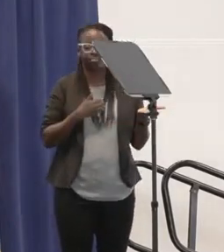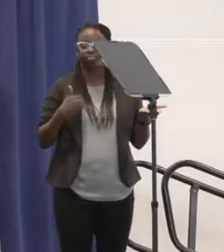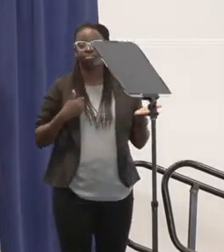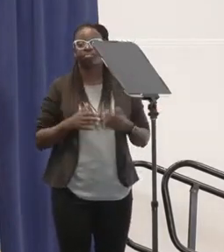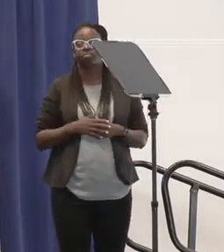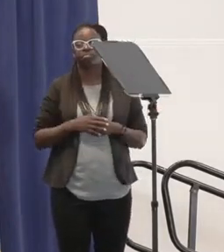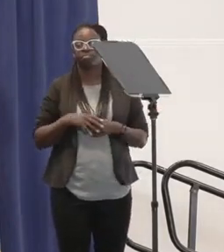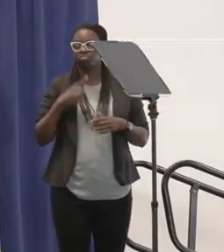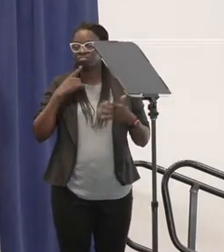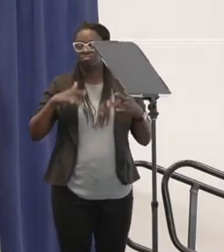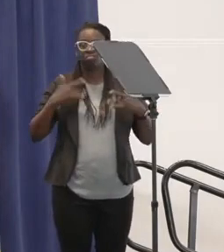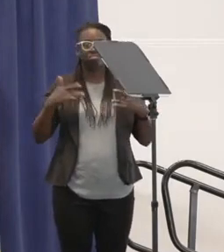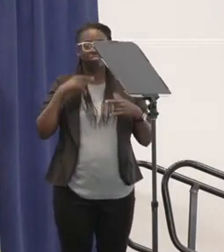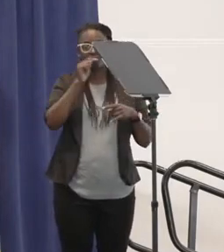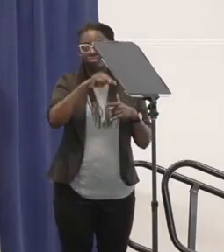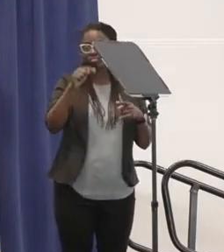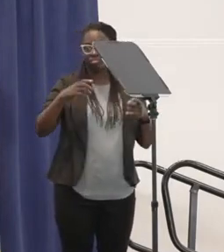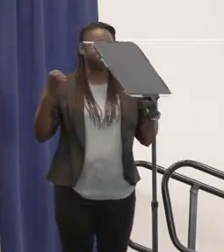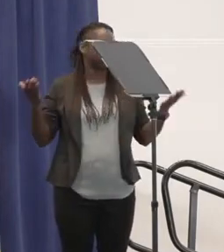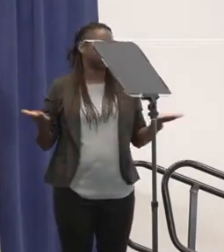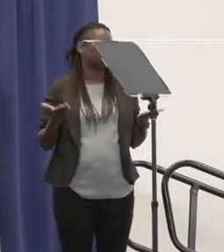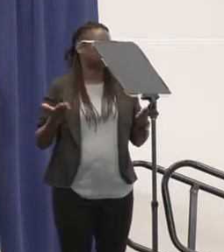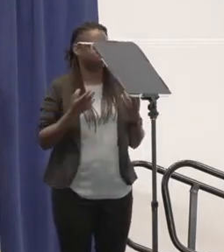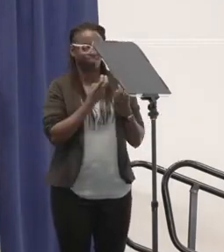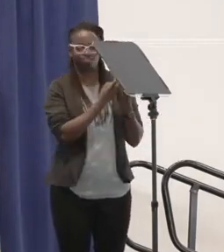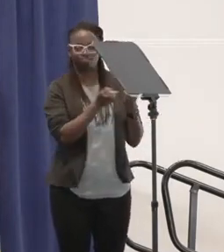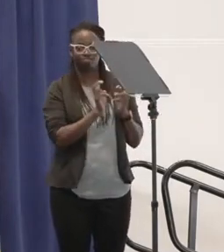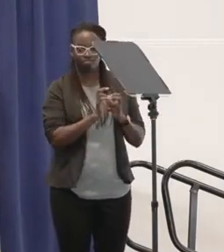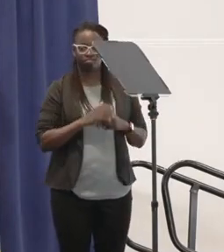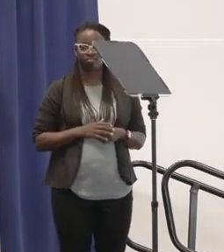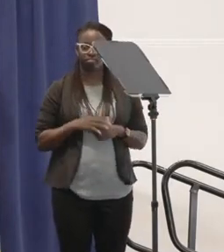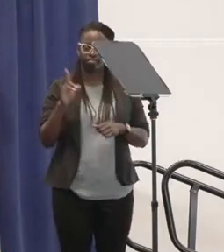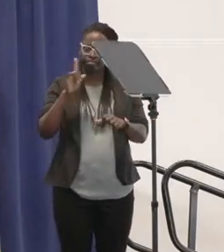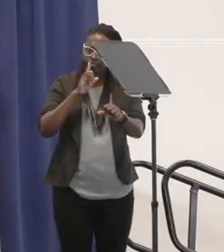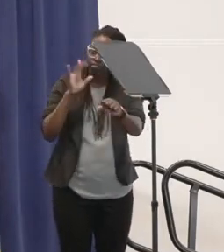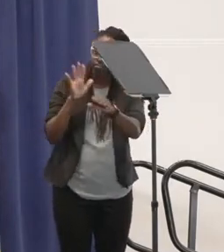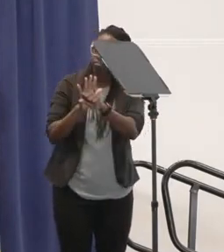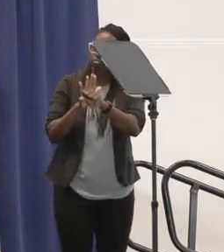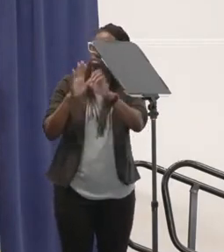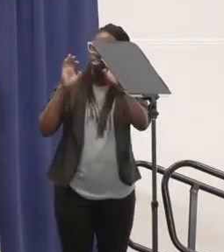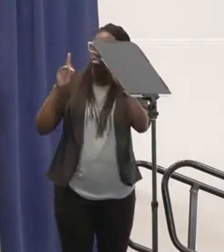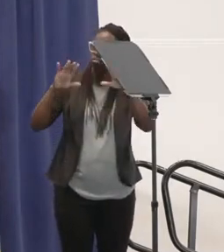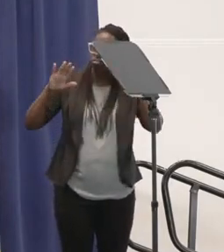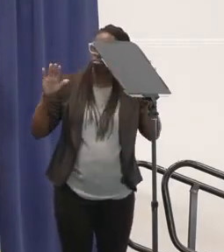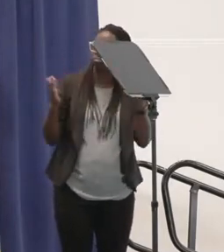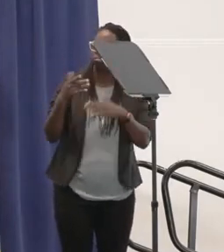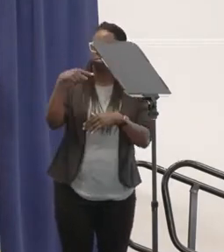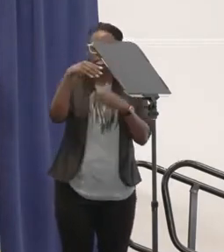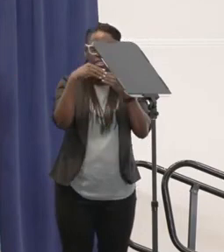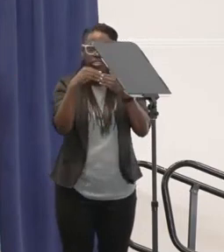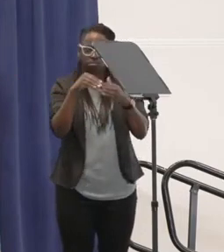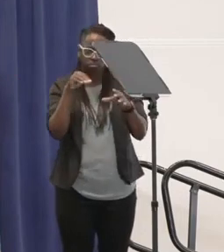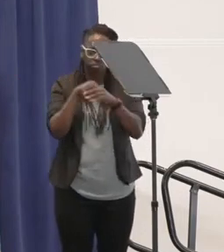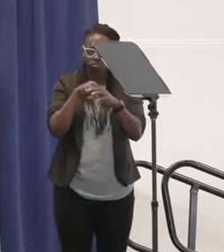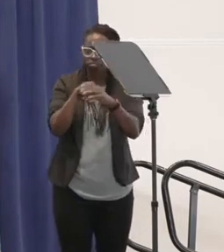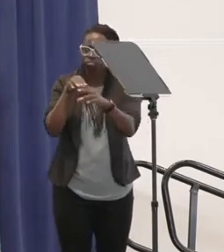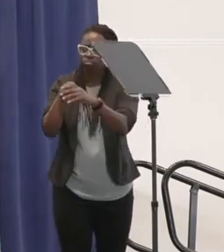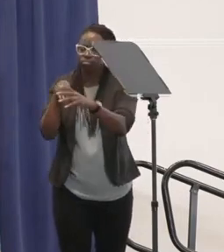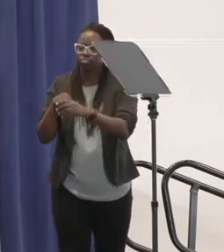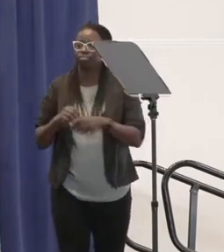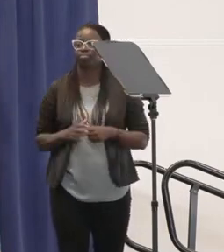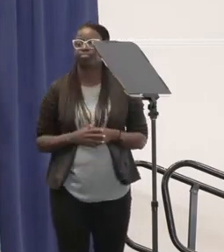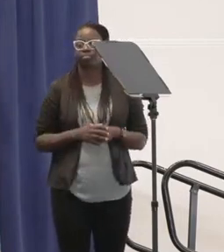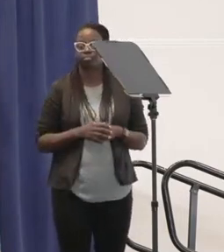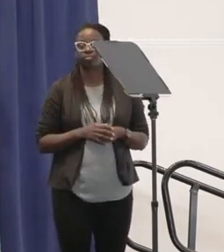you, you who are such dedicated educators and leaders. I want to thank members of our Advisory Council to